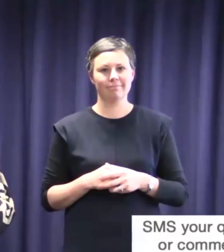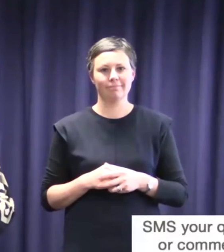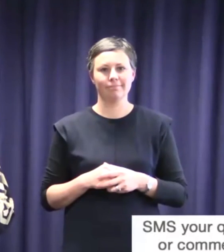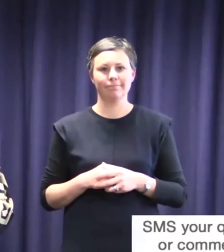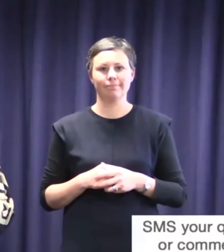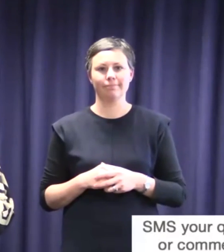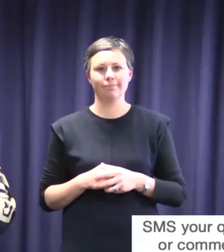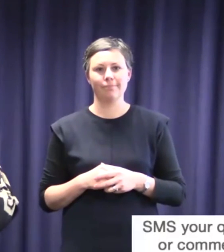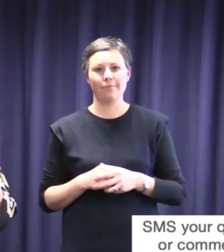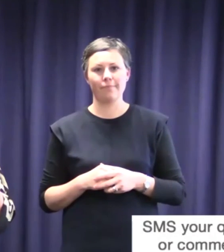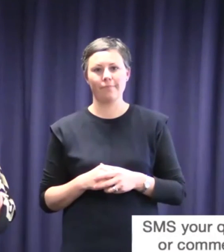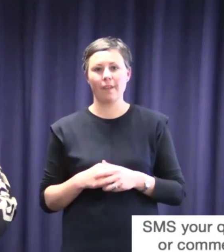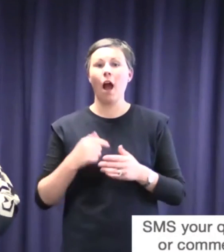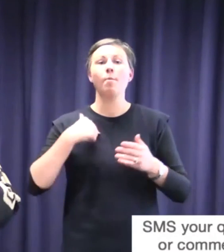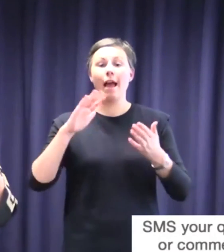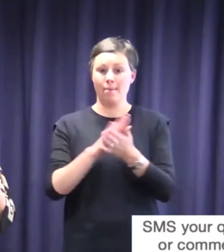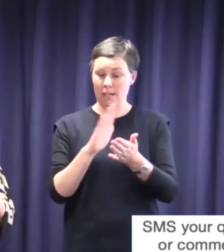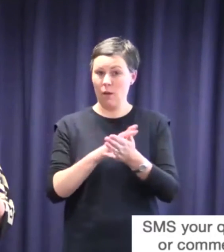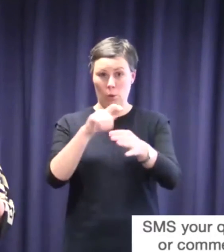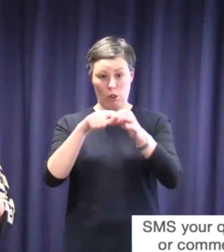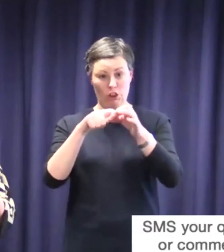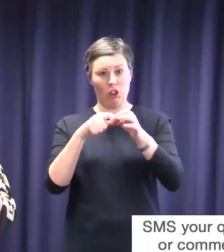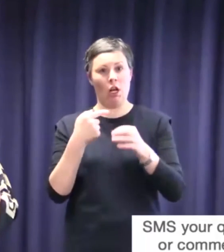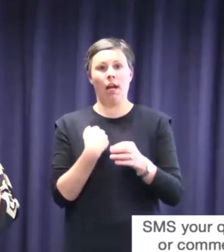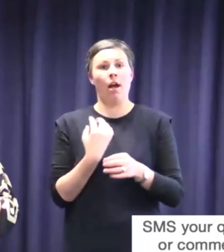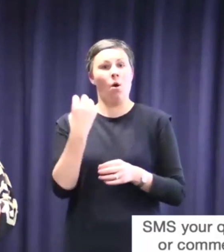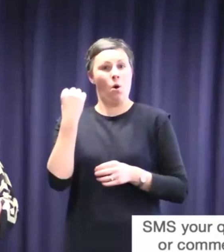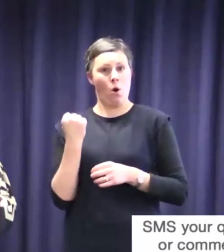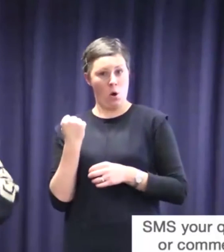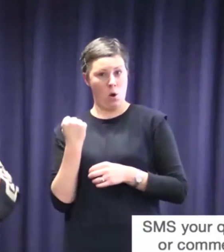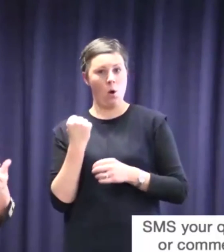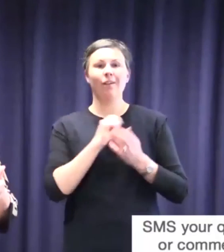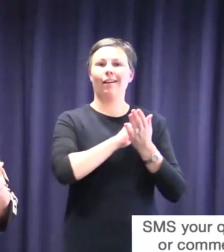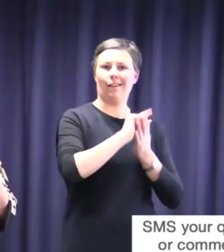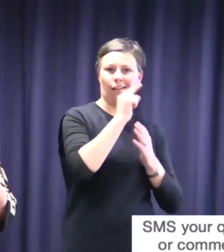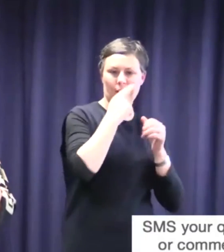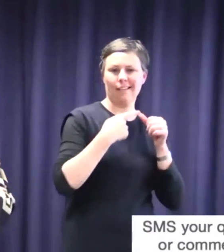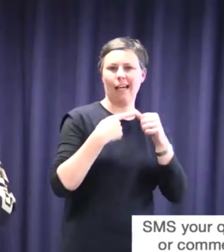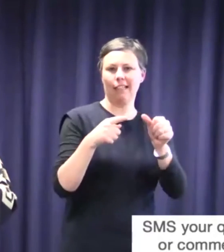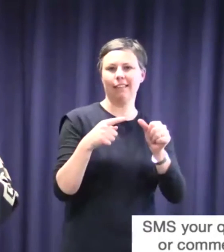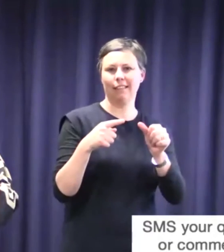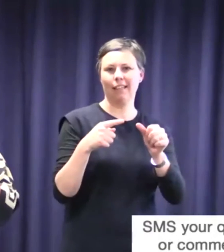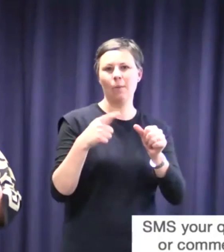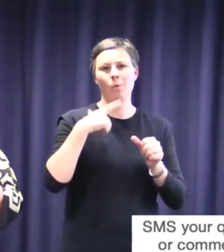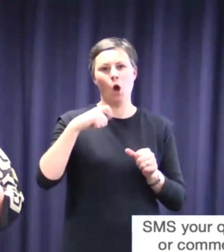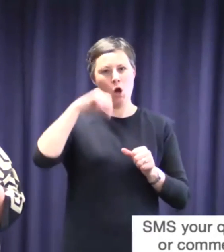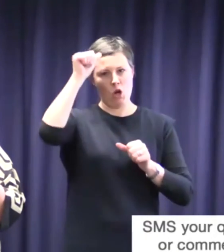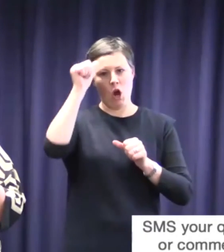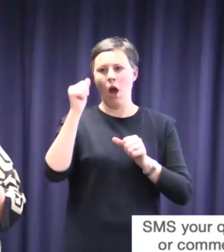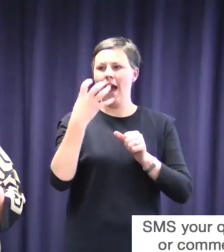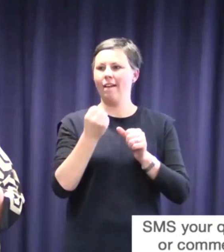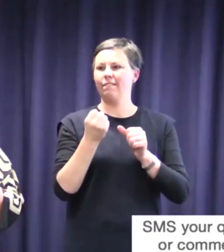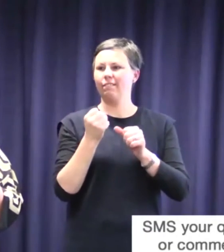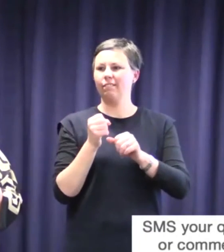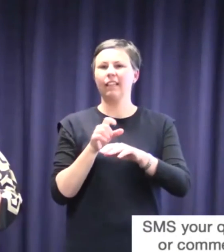more than happy for us to take those on board and provide answers to those, because I am aware that there is specifically a meeting